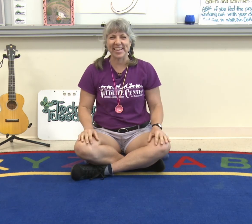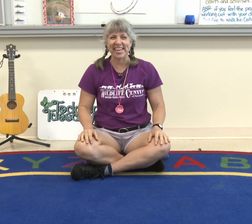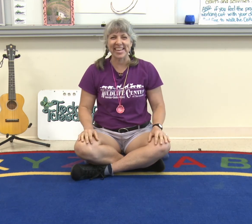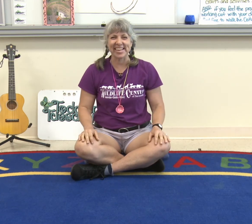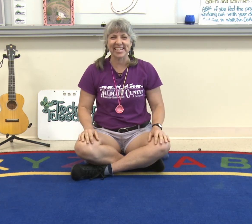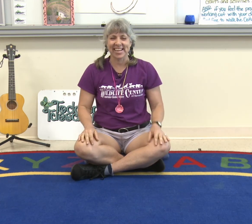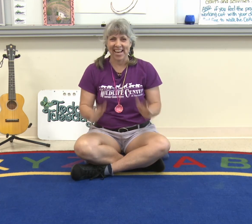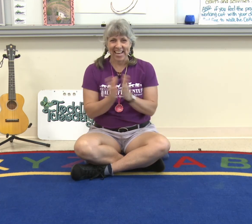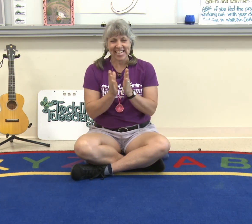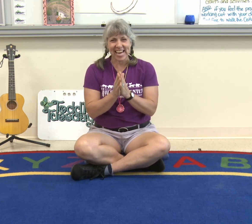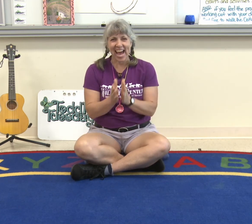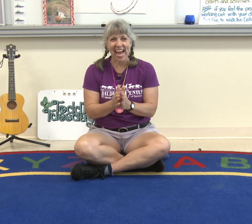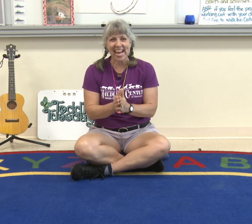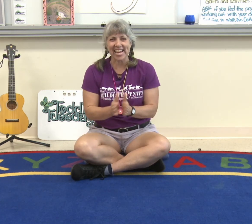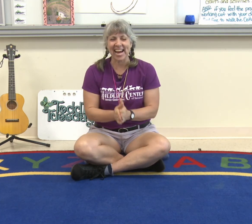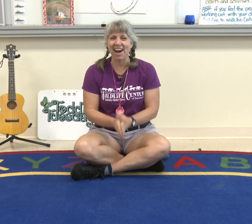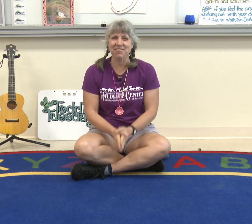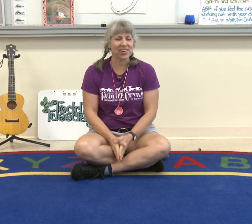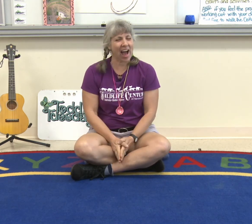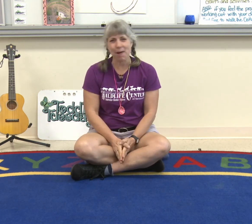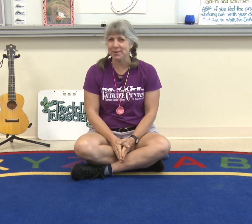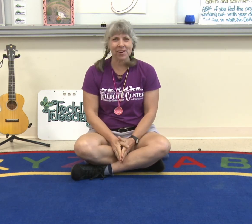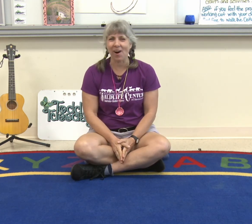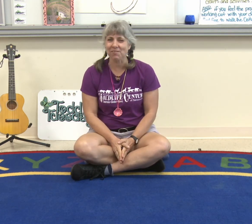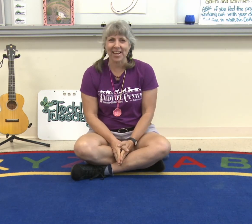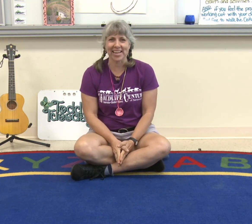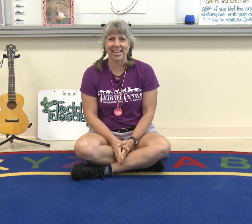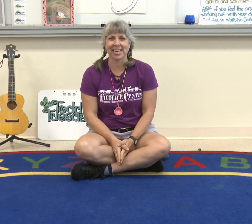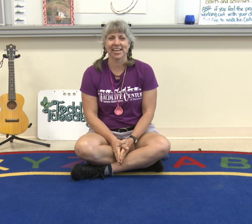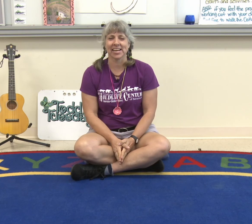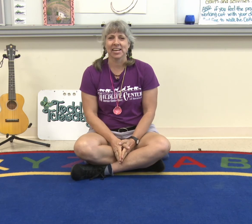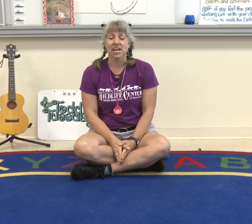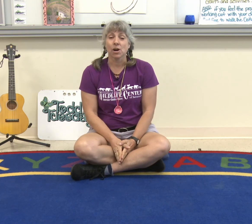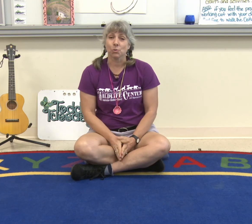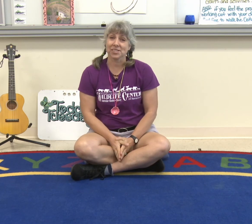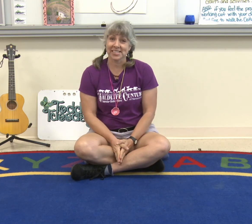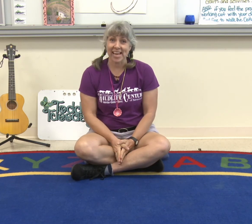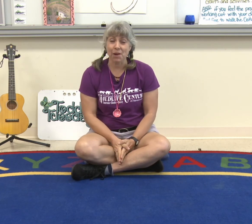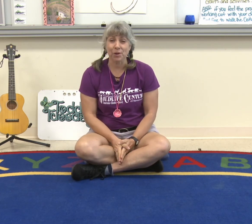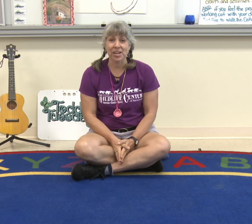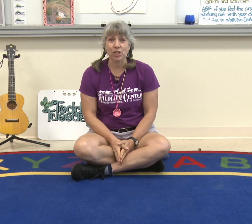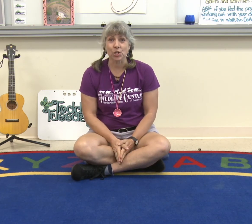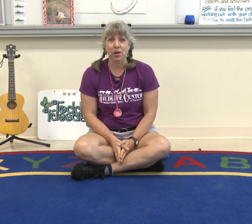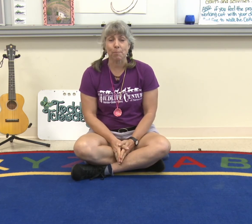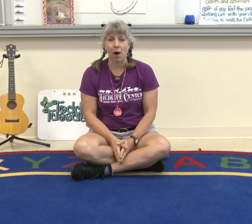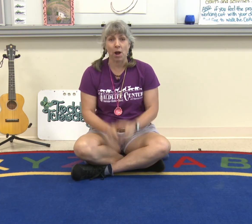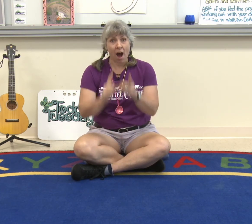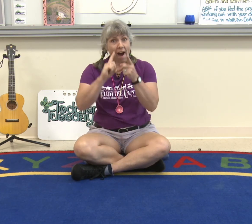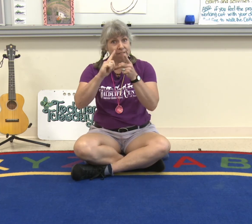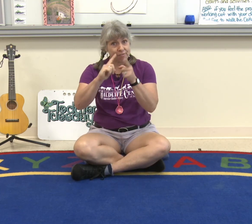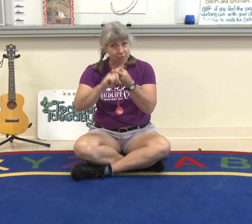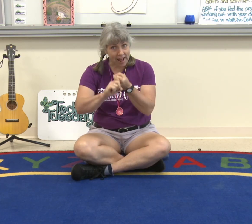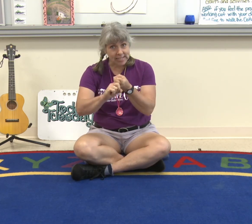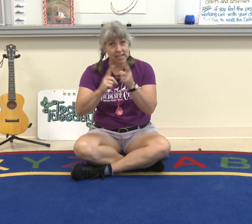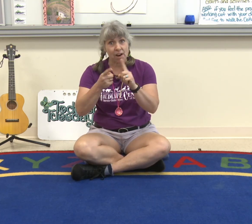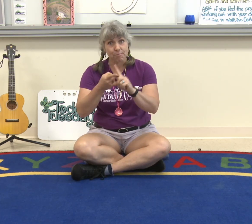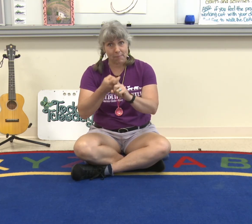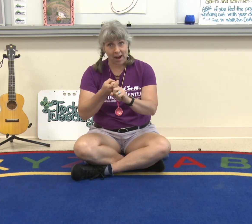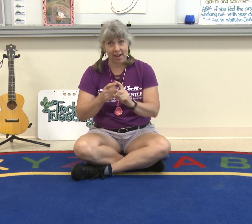be. Yay! I feel happier already. Well, today we're going to learn about a friend of mine